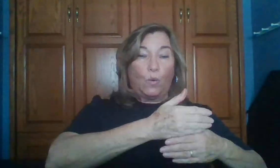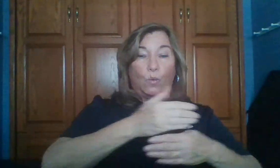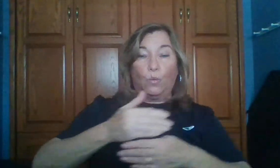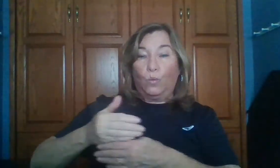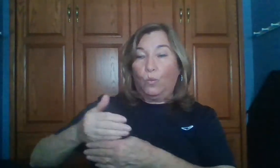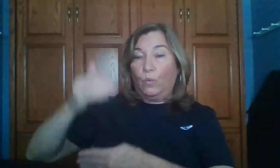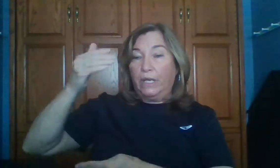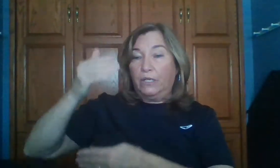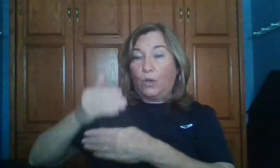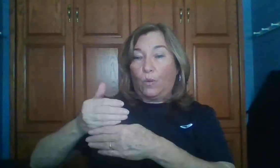Tie.